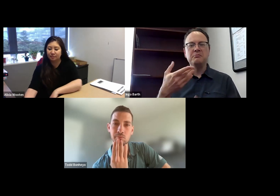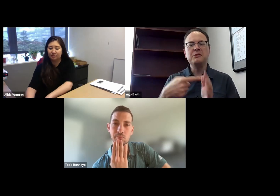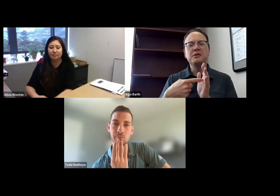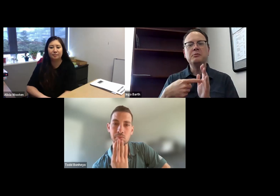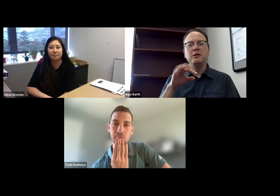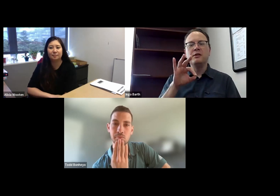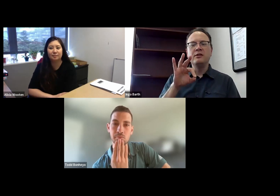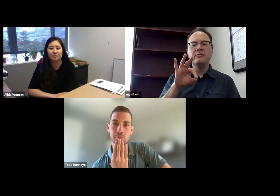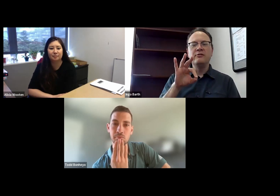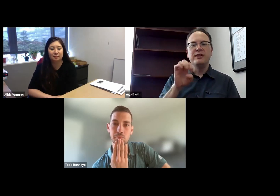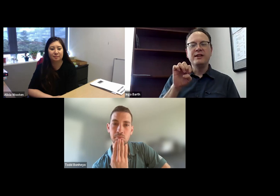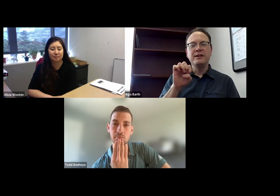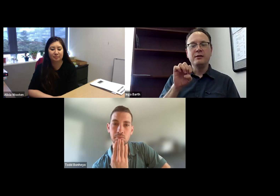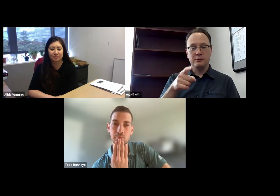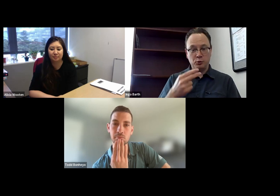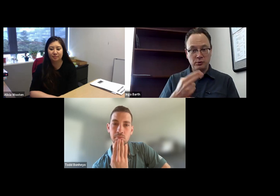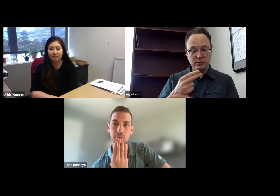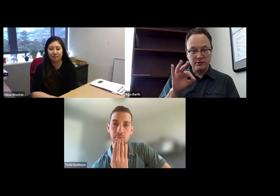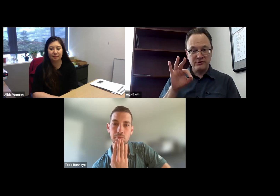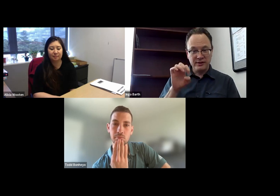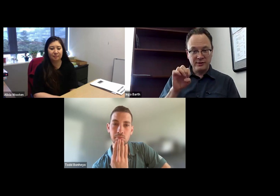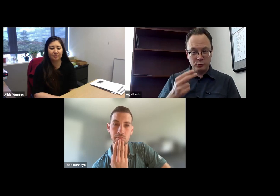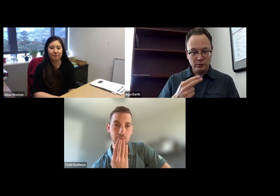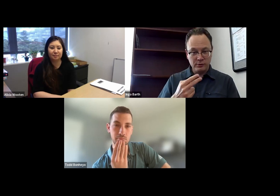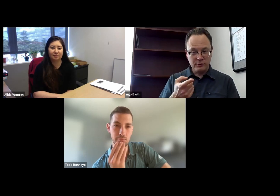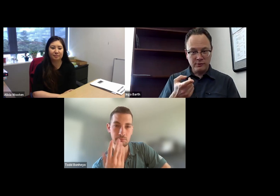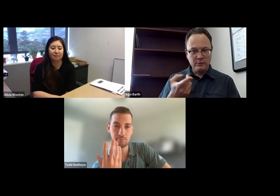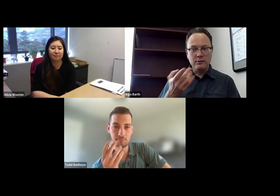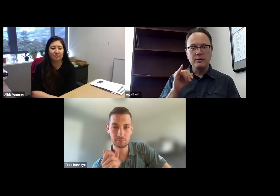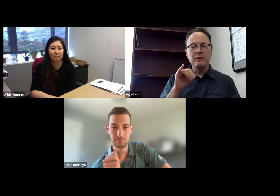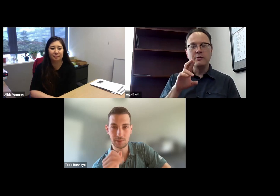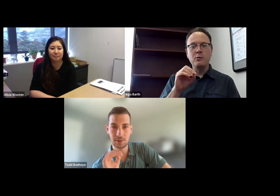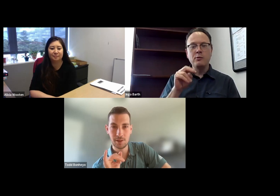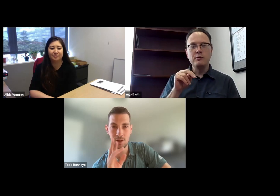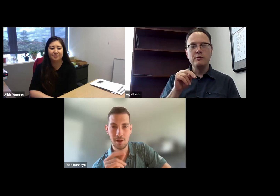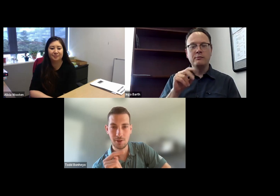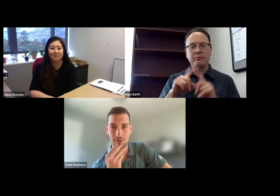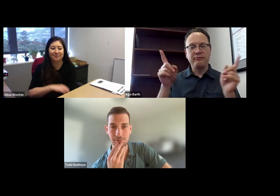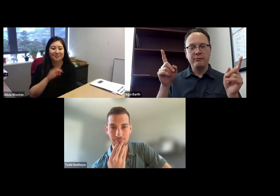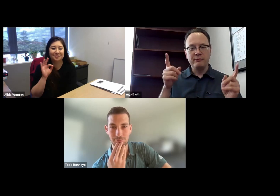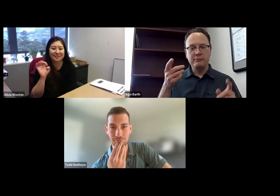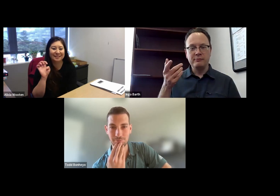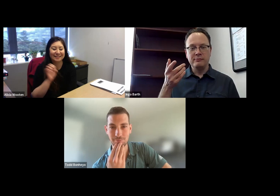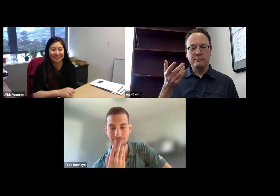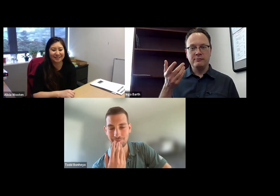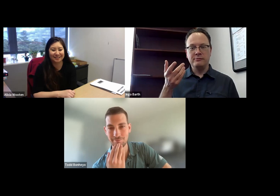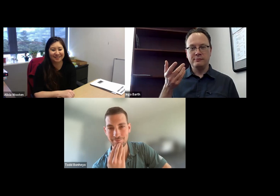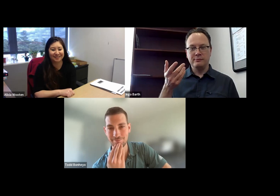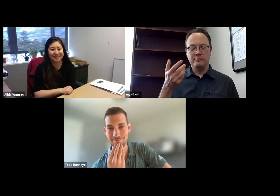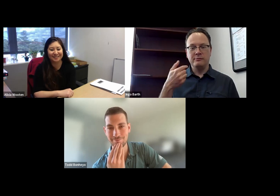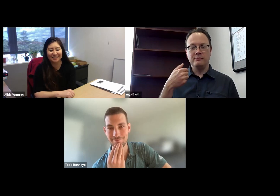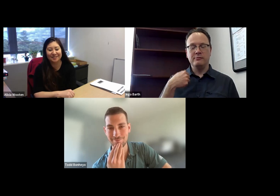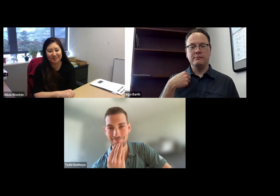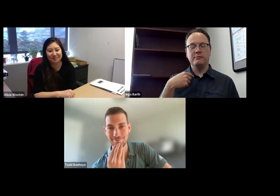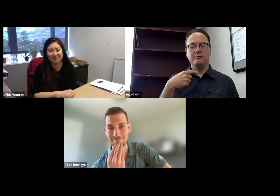We have abbreviations and the whole word. Like, do you use FE for iron? Do you sign FE? Or what do